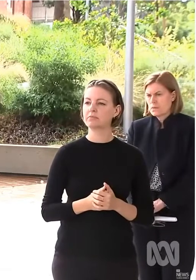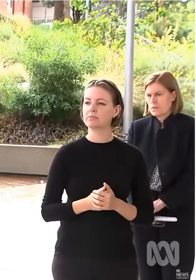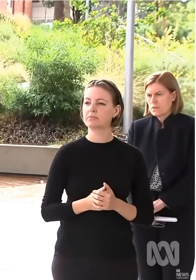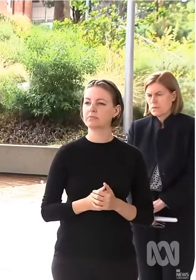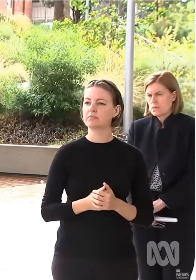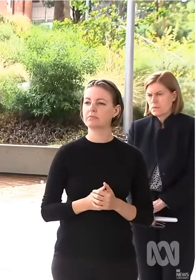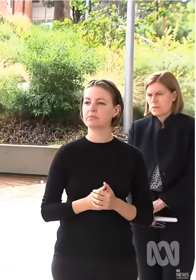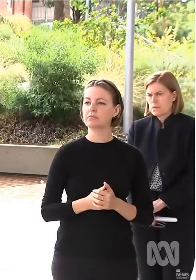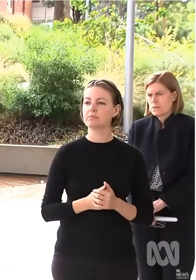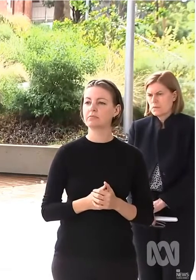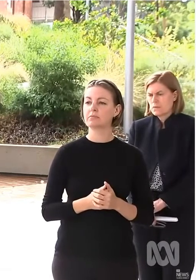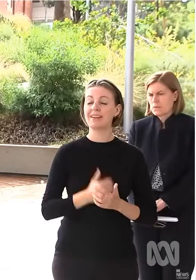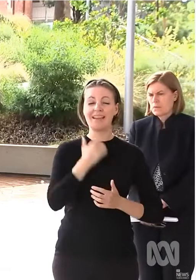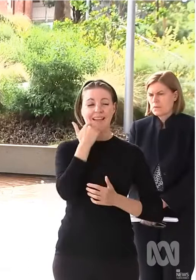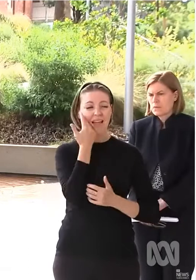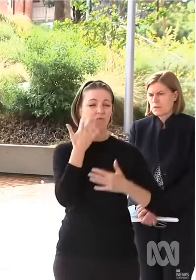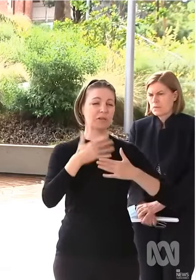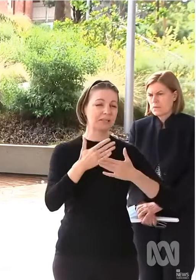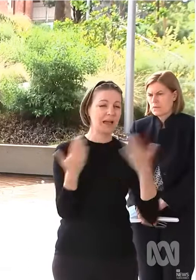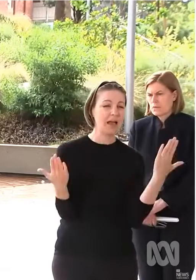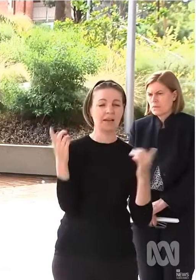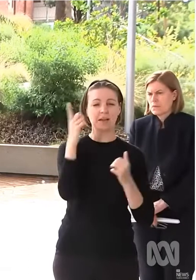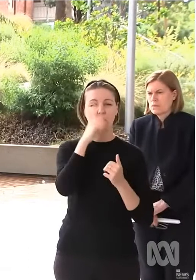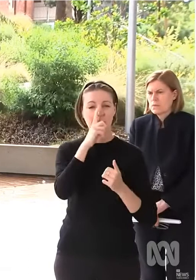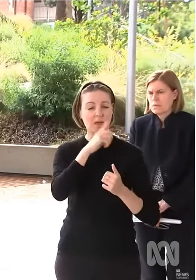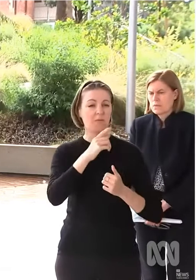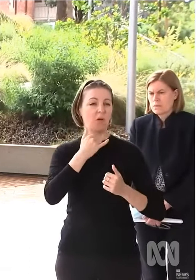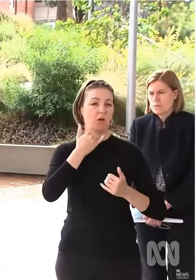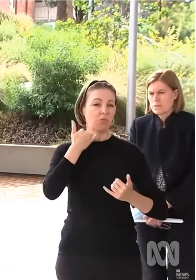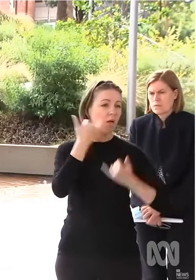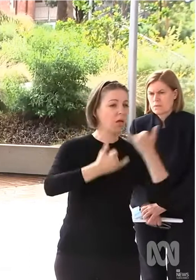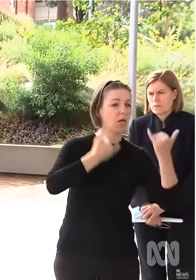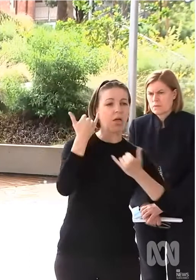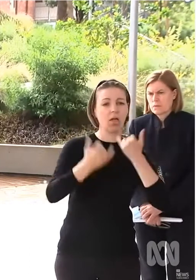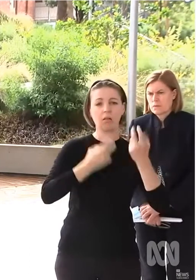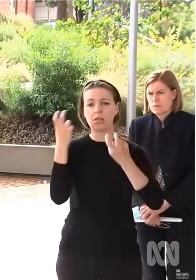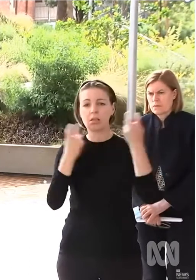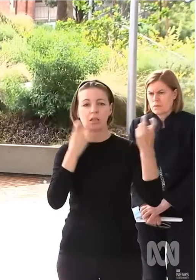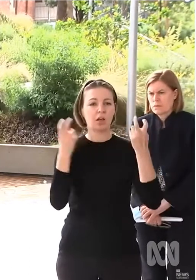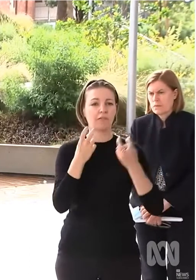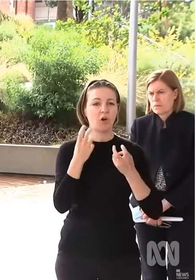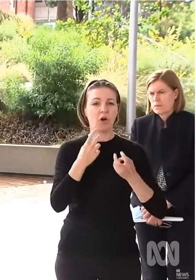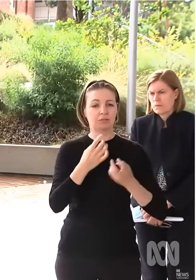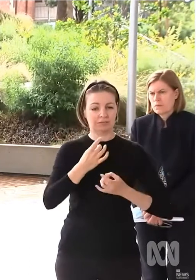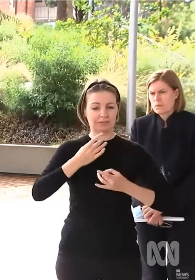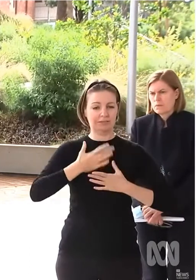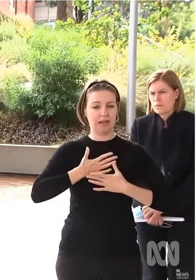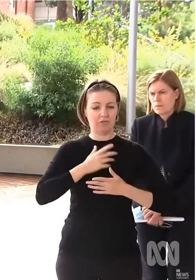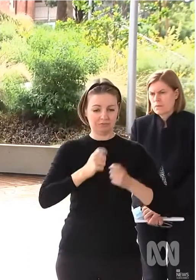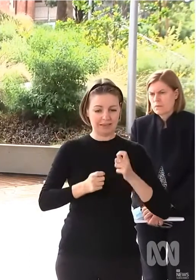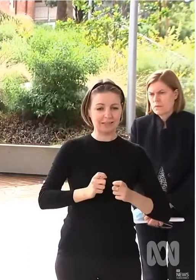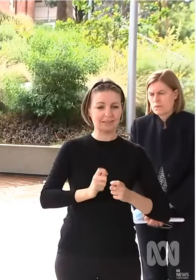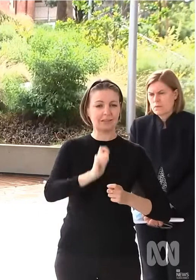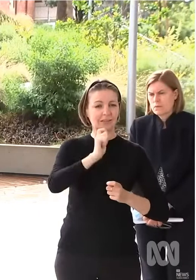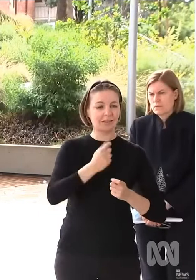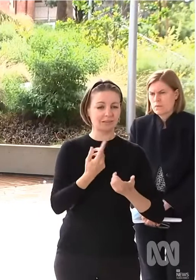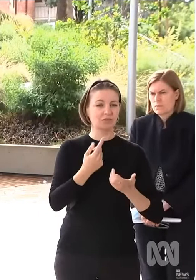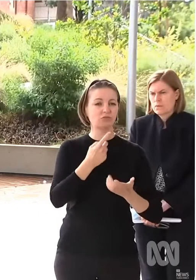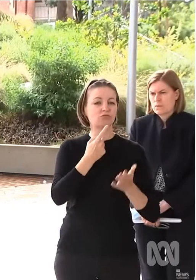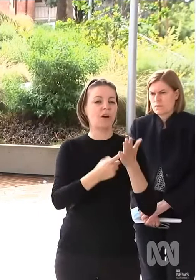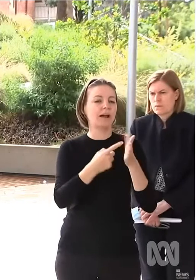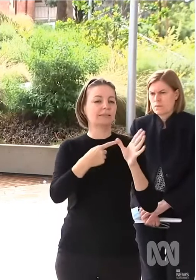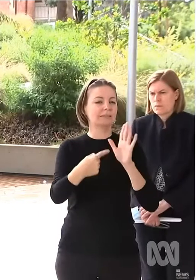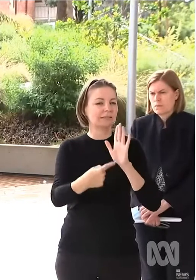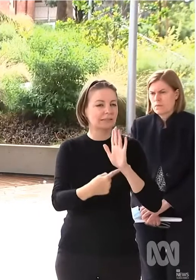RAPs. A lot of those calls from vulnerable people who are pregnant with cancer, people who have a disability. Is the